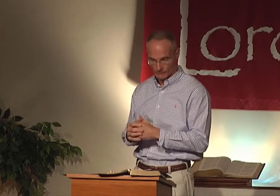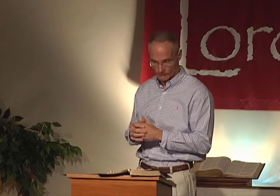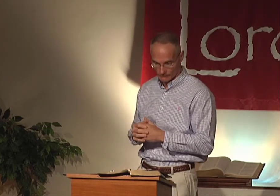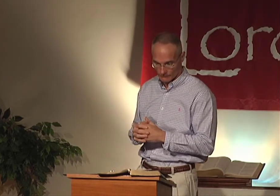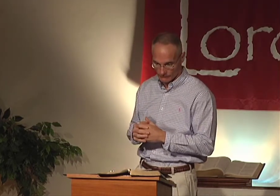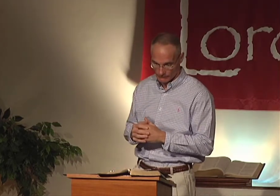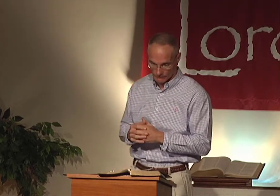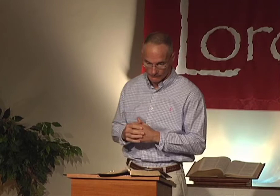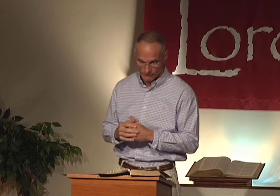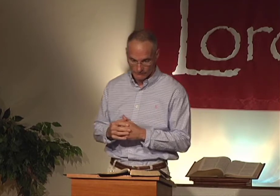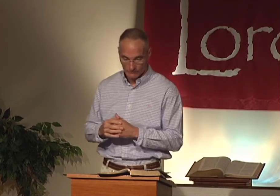all,